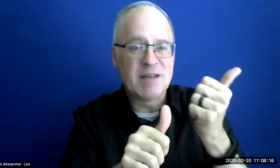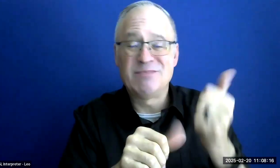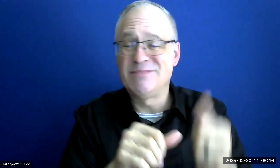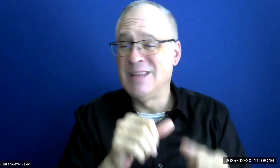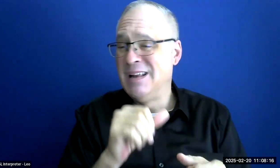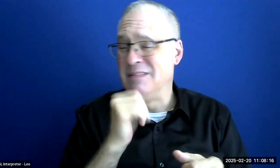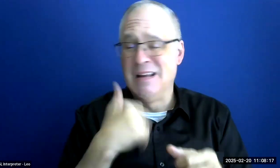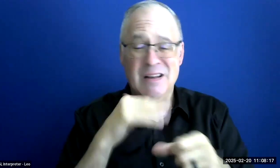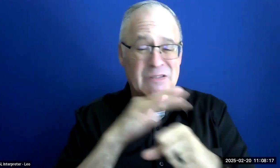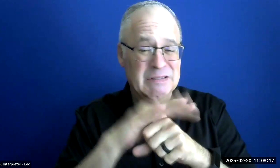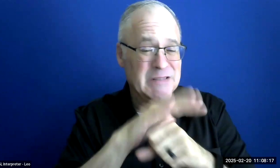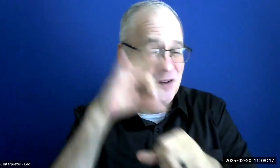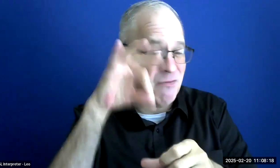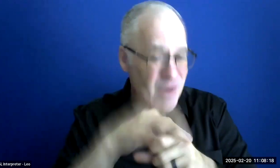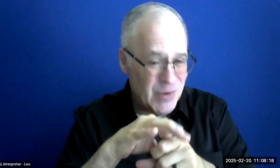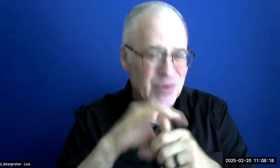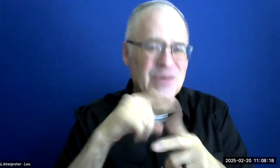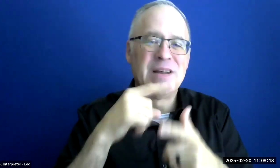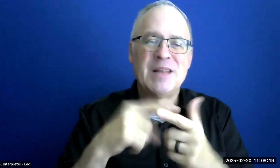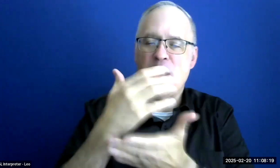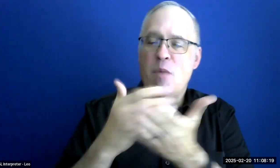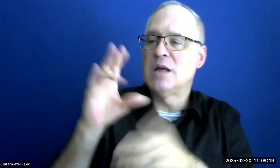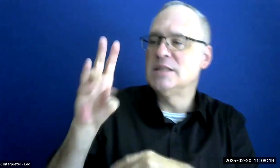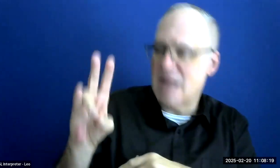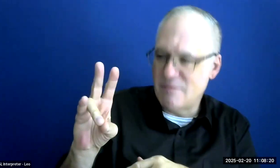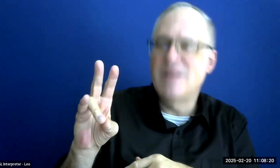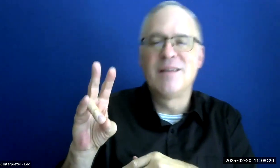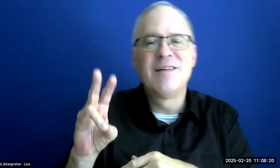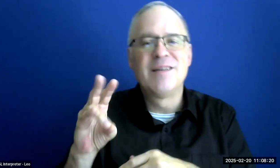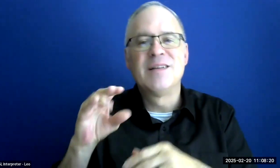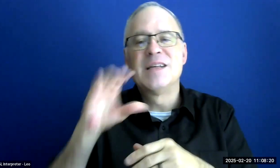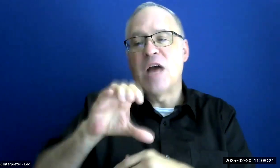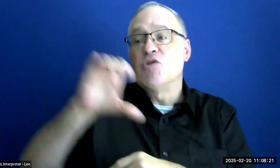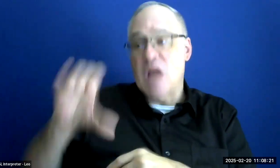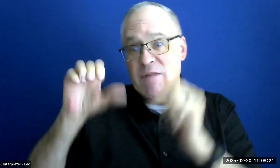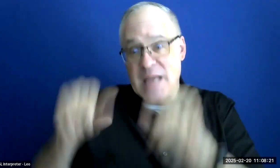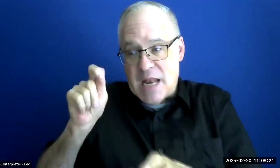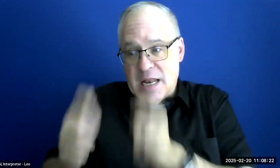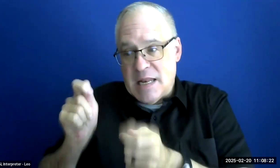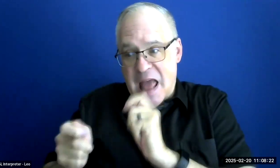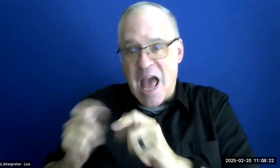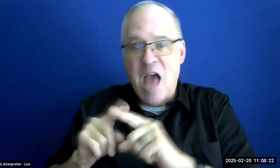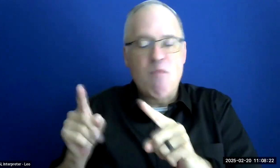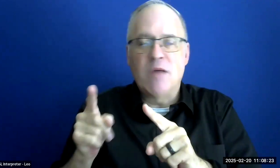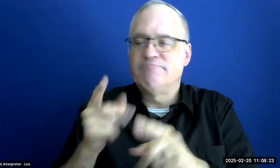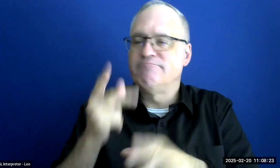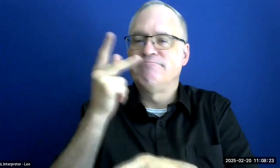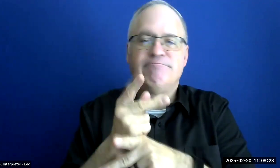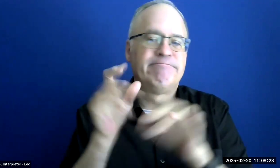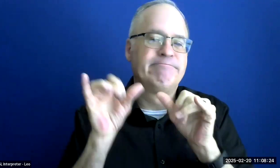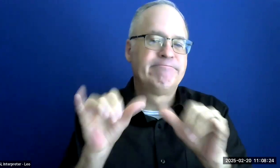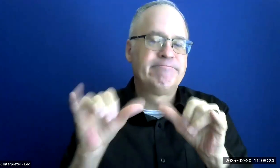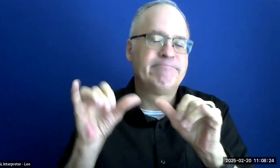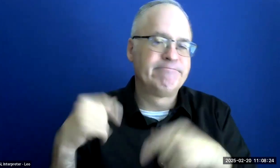enough votes, the new Part 7 can be adapted to the central conferences, but this part of the discipline will still apply in the